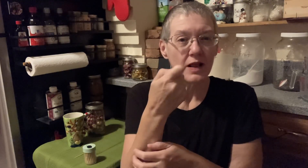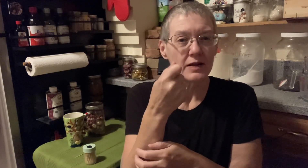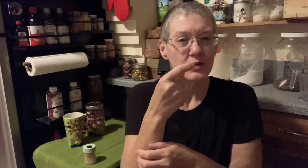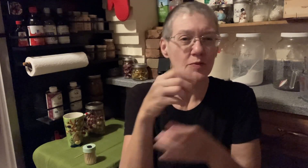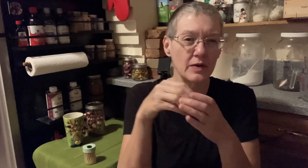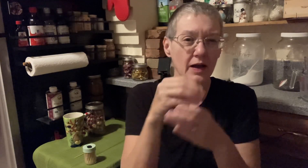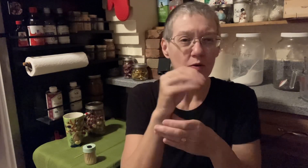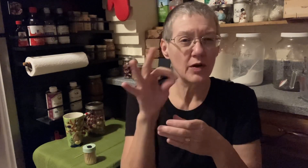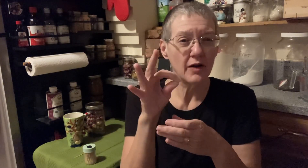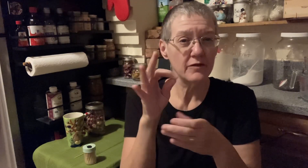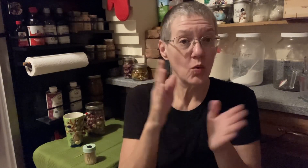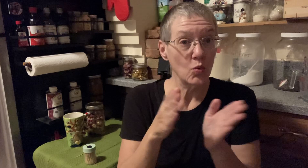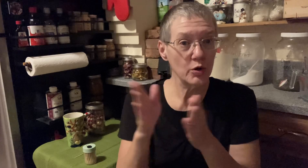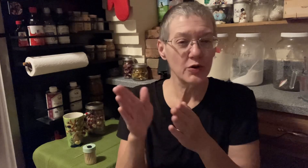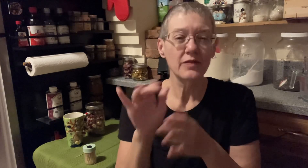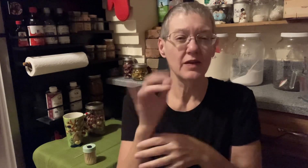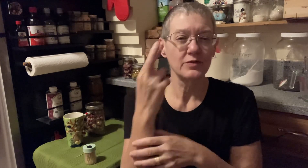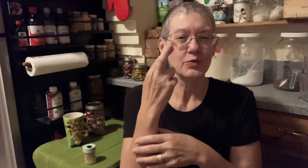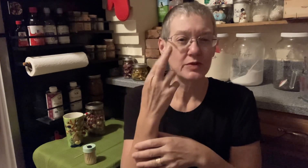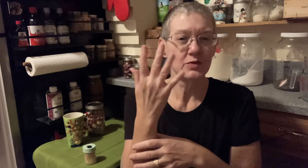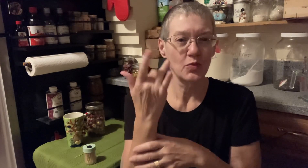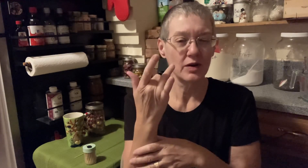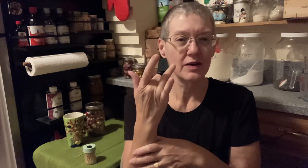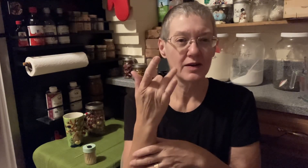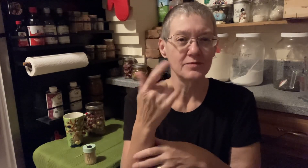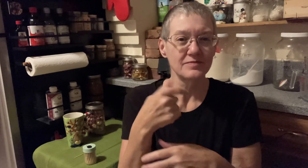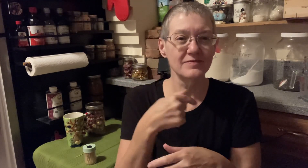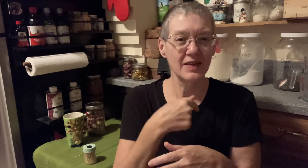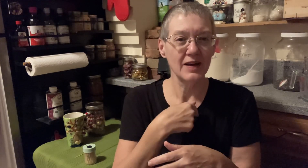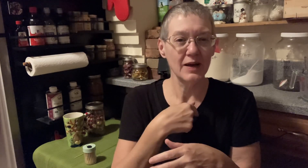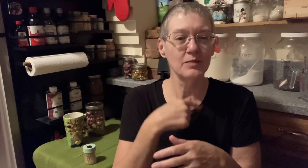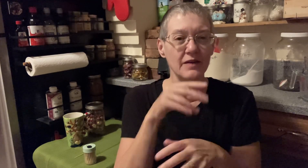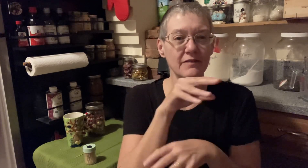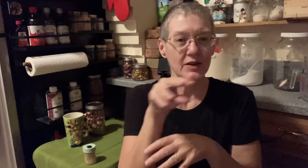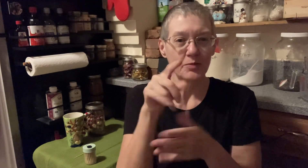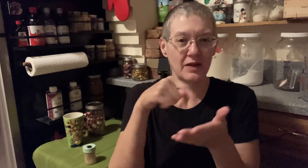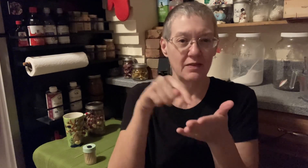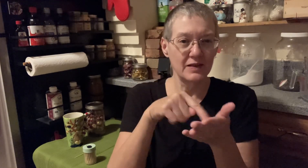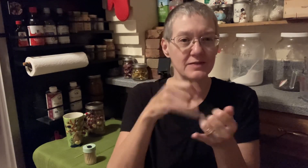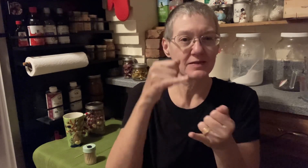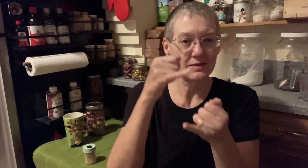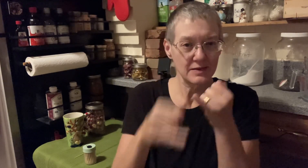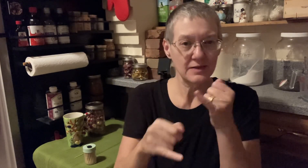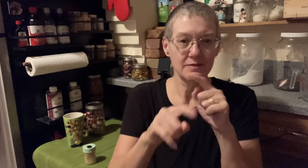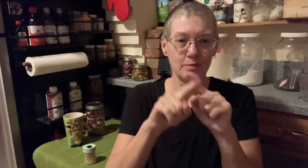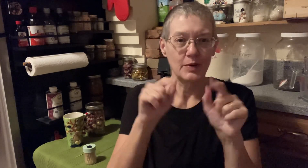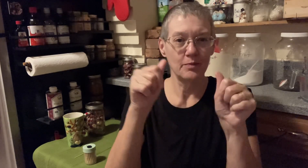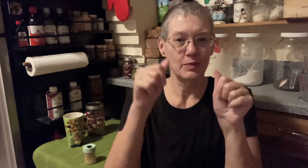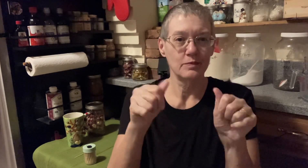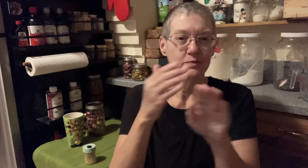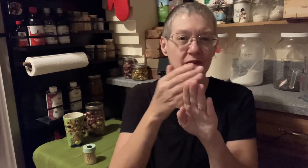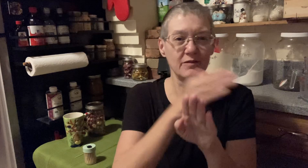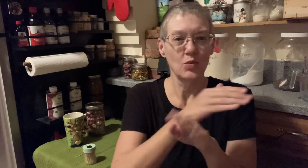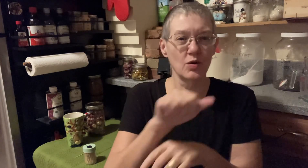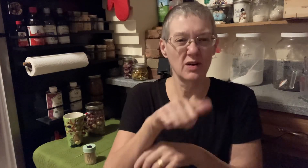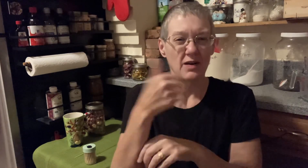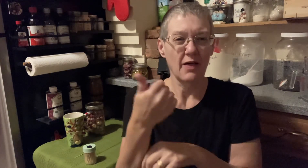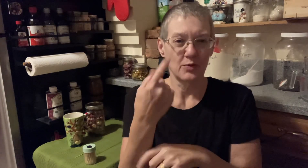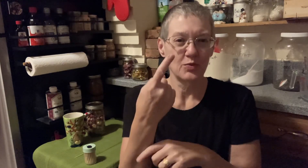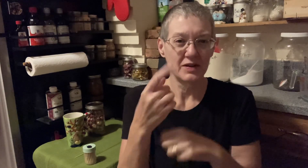So if my keto topic discussions in the video look a little out of order, that's why. This is actually the last video